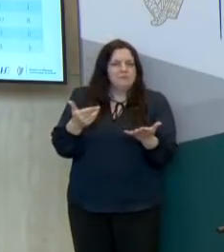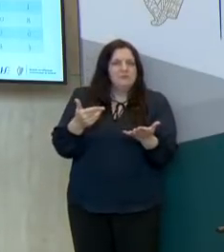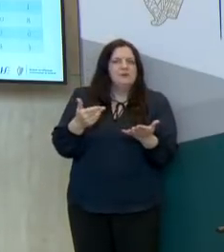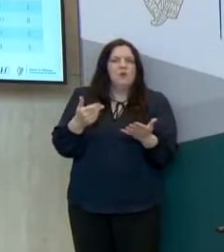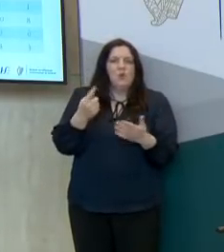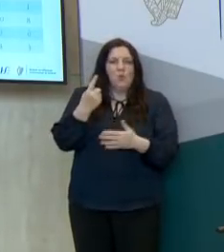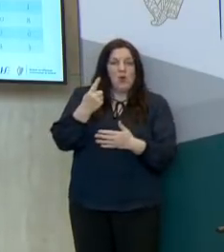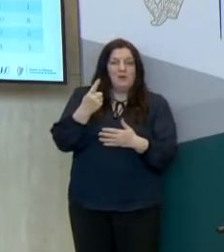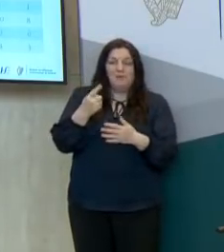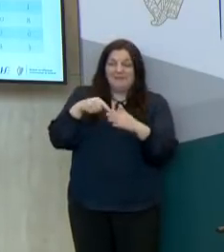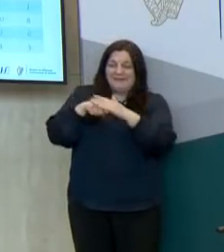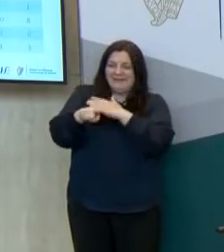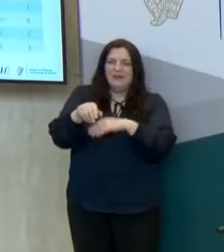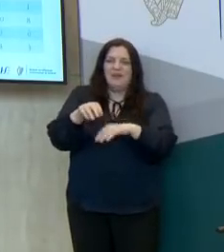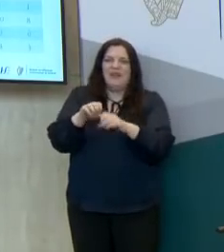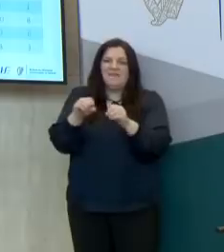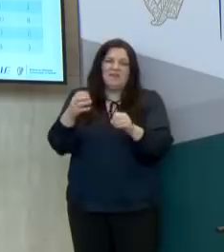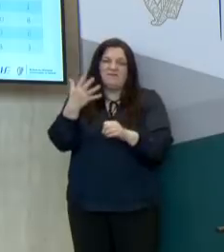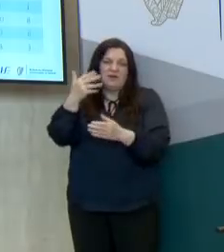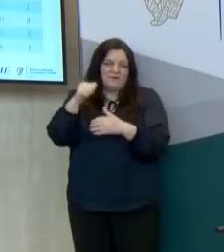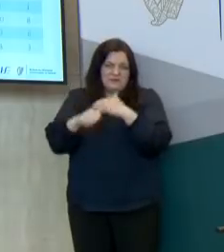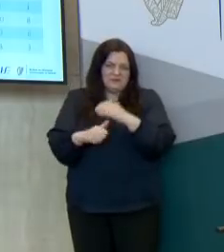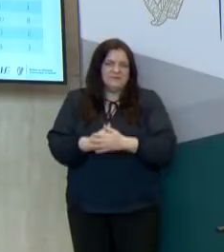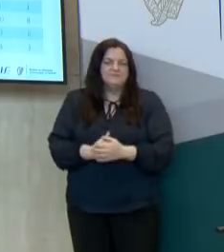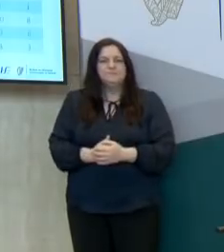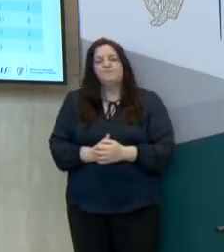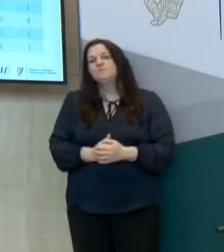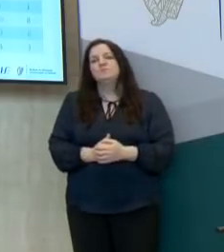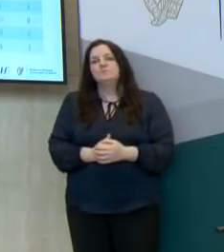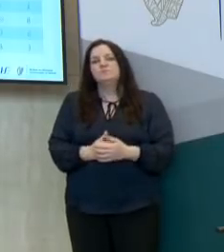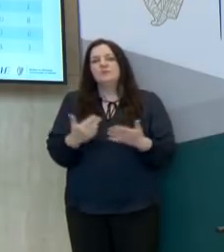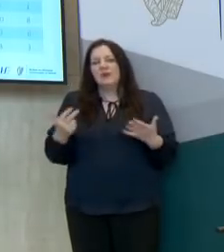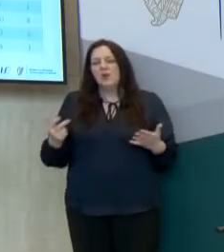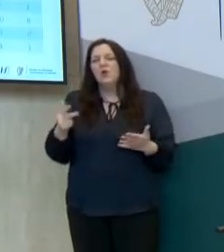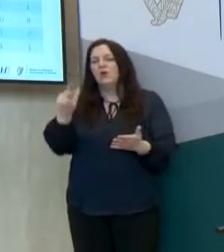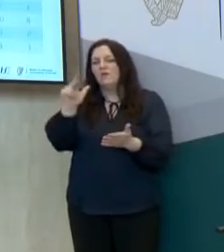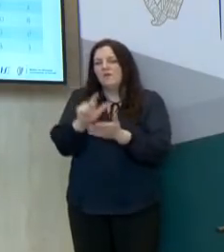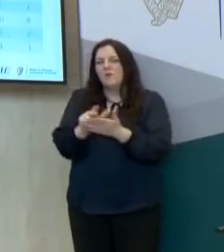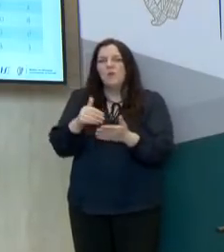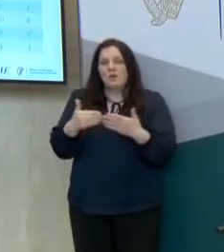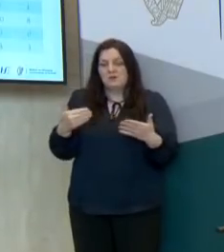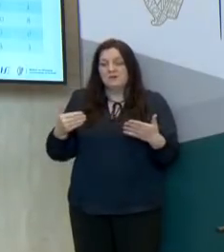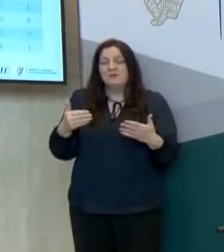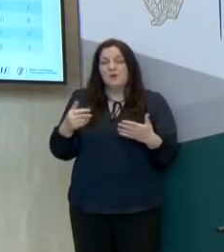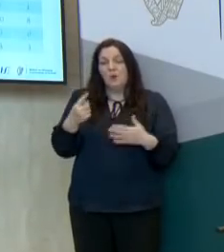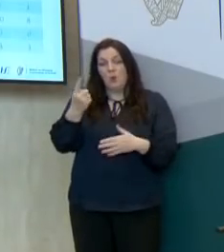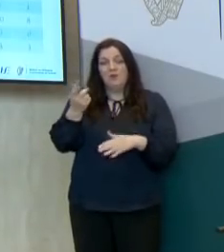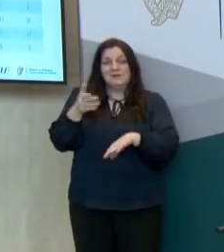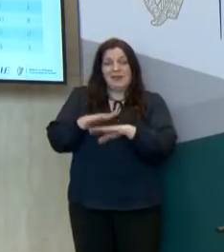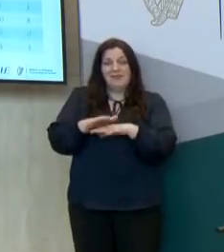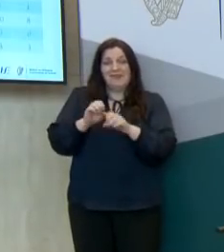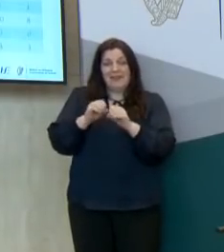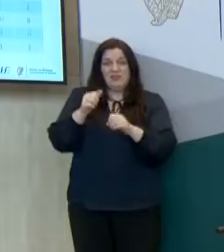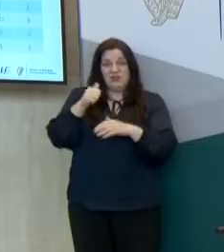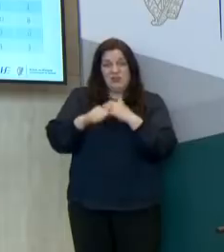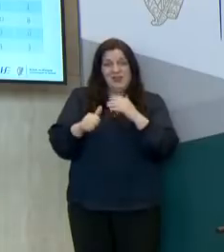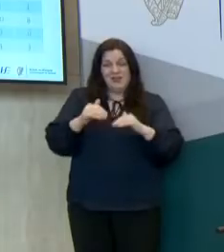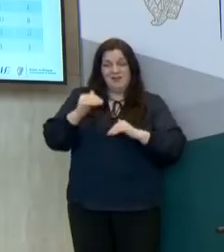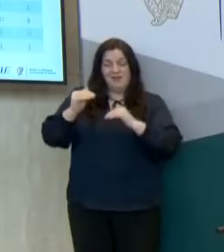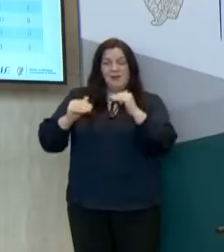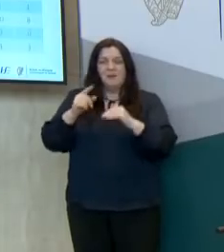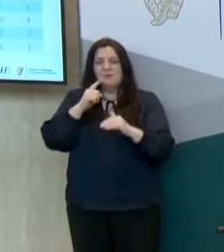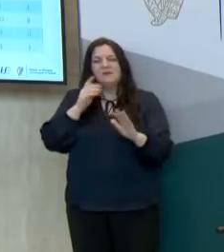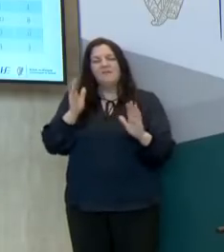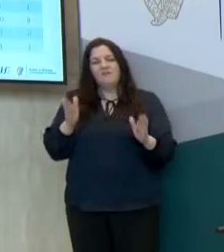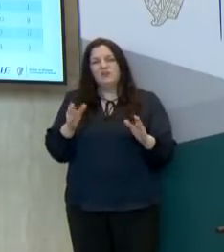1 admission every 5 days. We have been confirming on average 1 death per day, but as has already